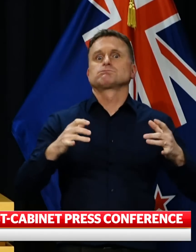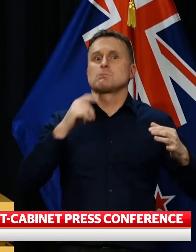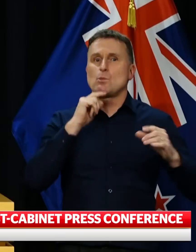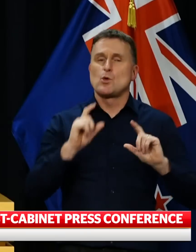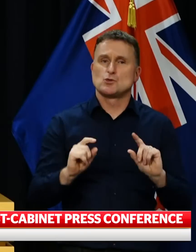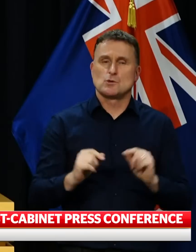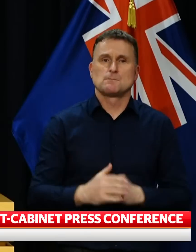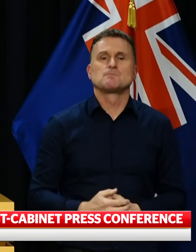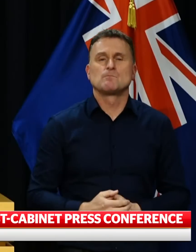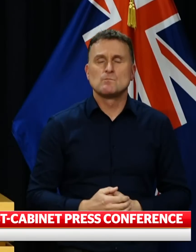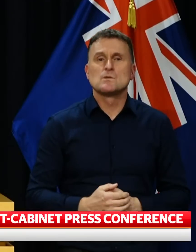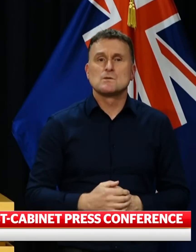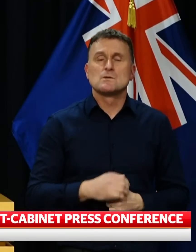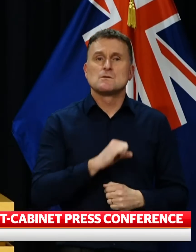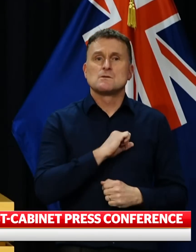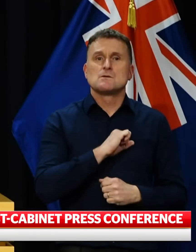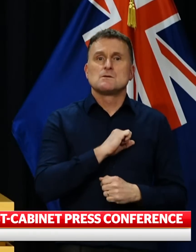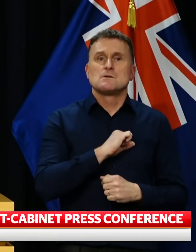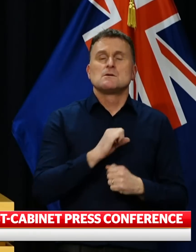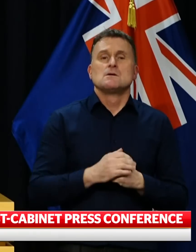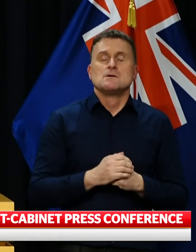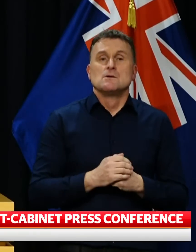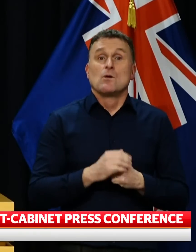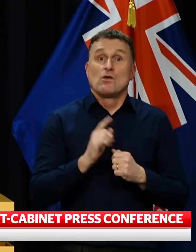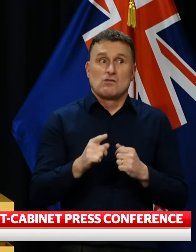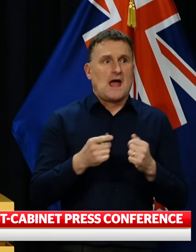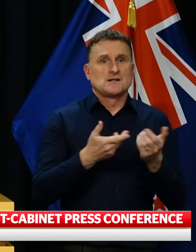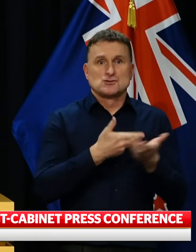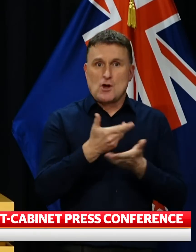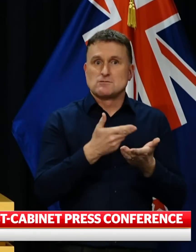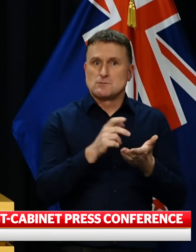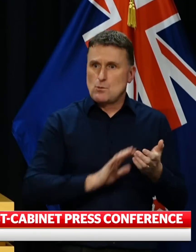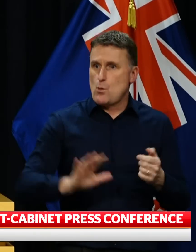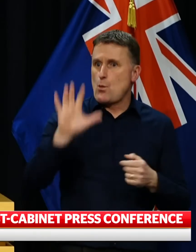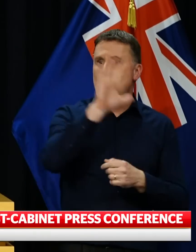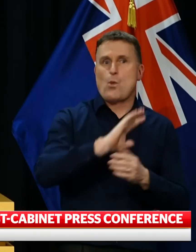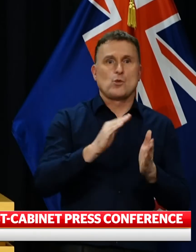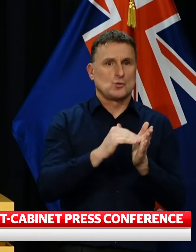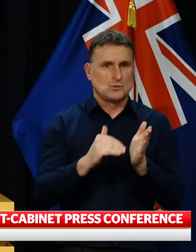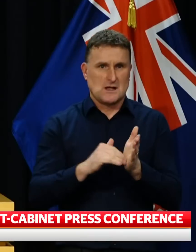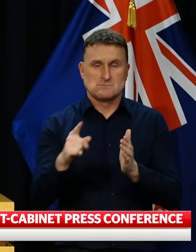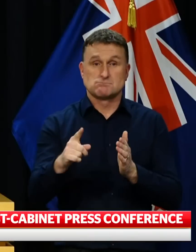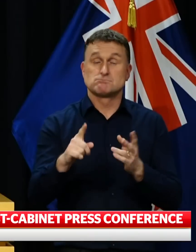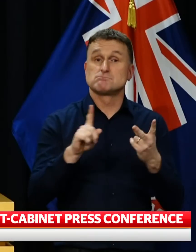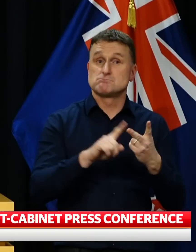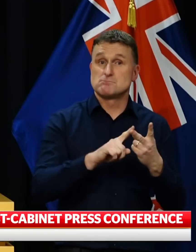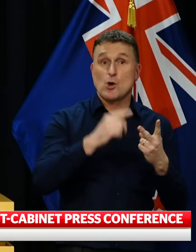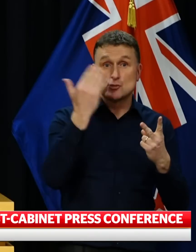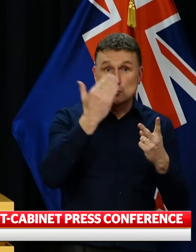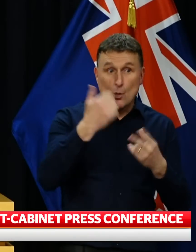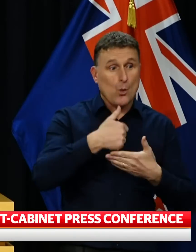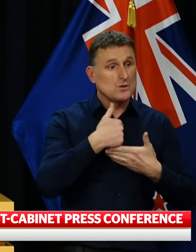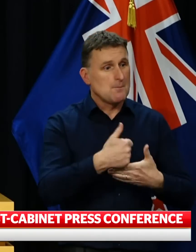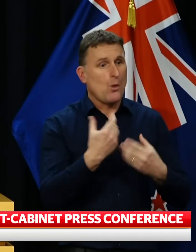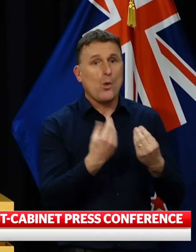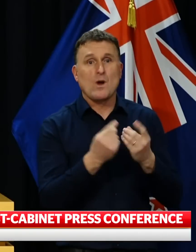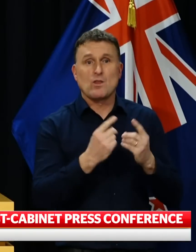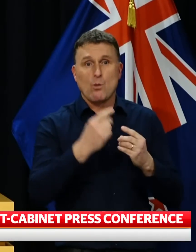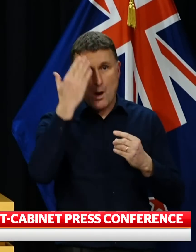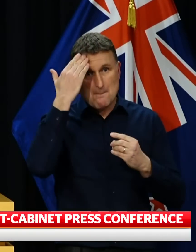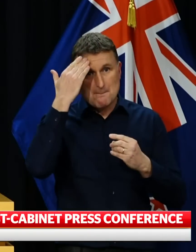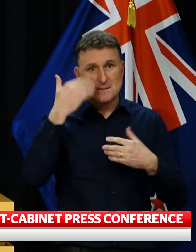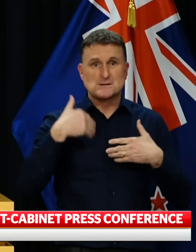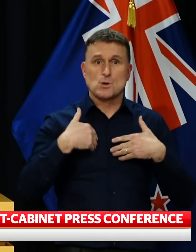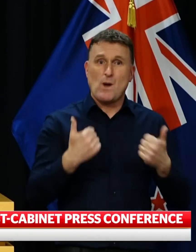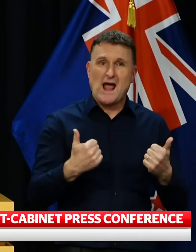of services continues. We've also put mental health support into schools in large parts of the country through Mana Ake